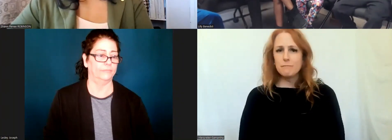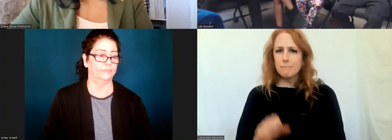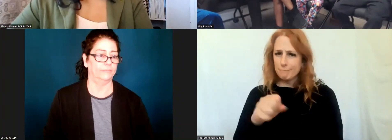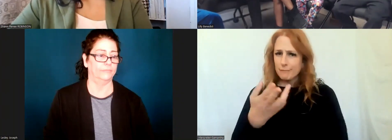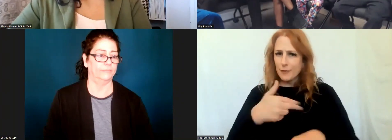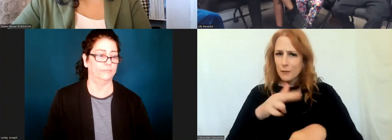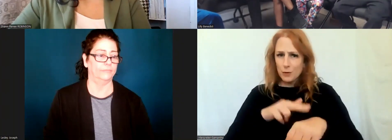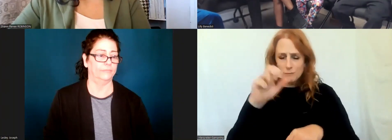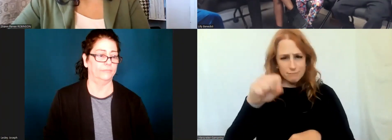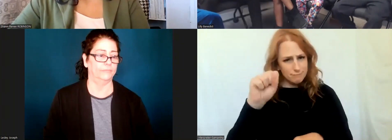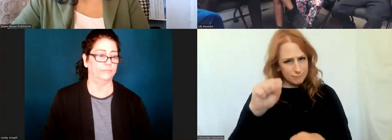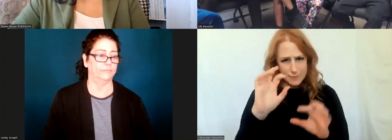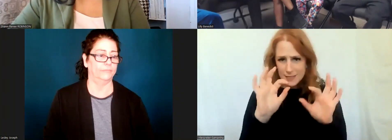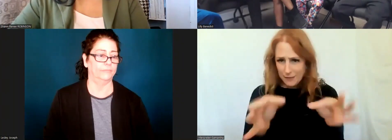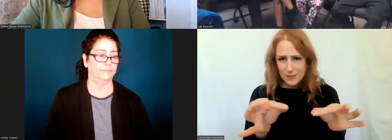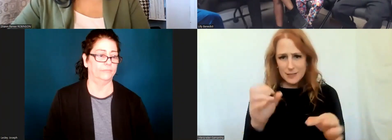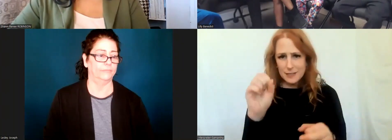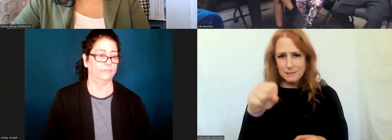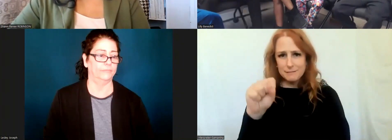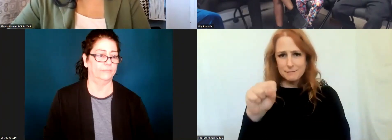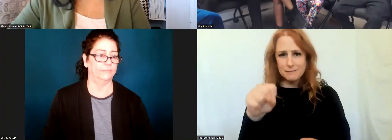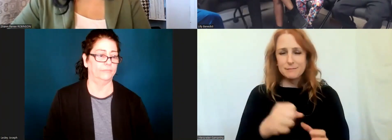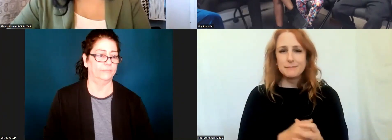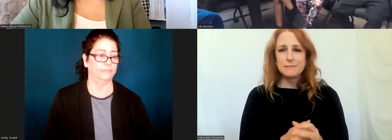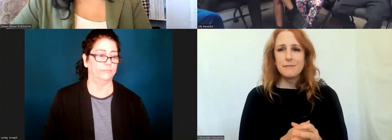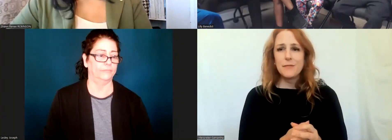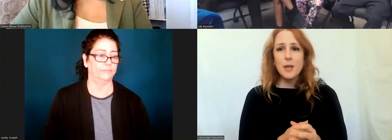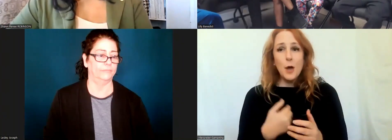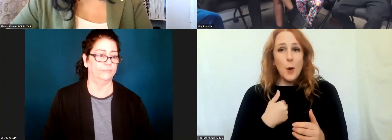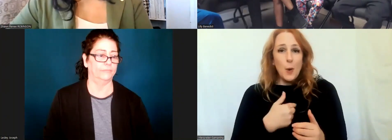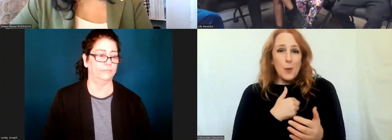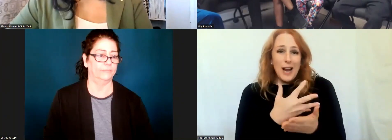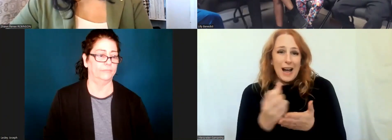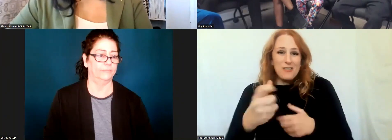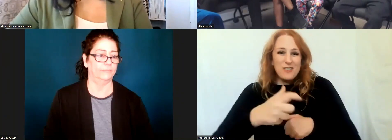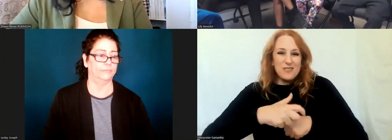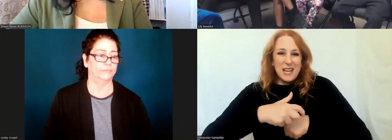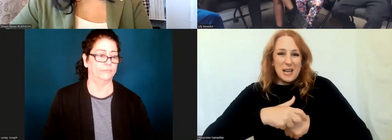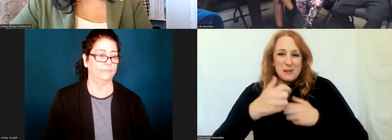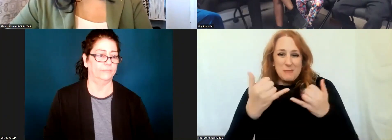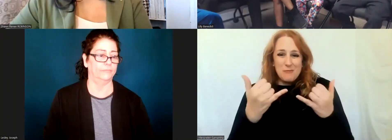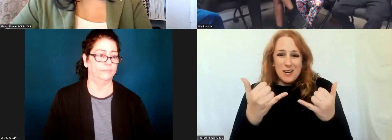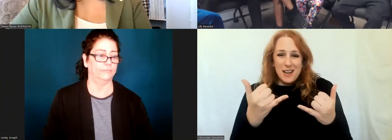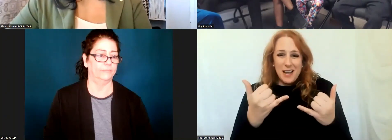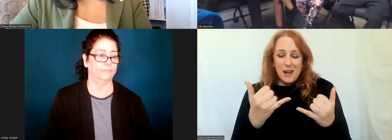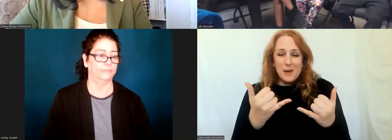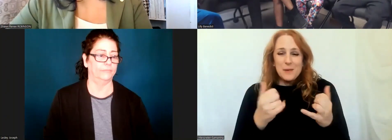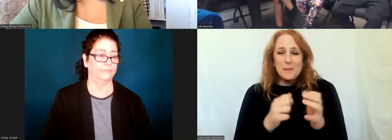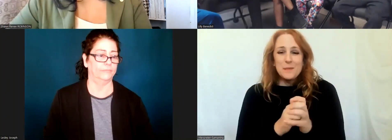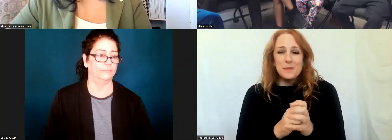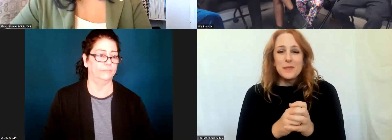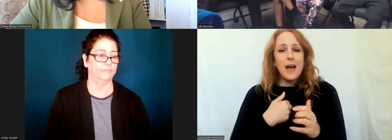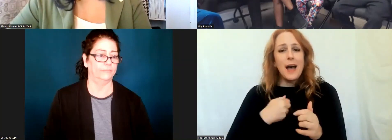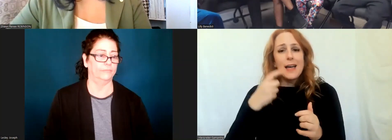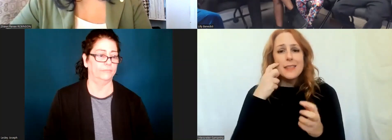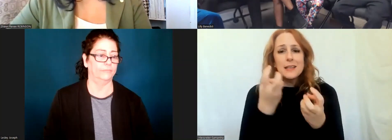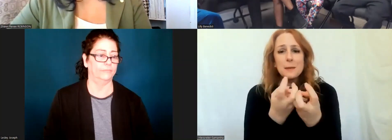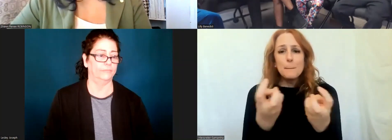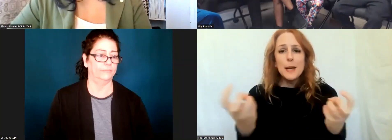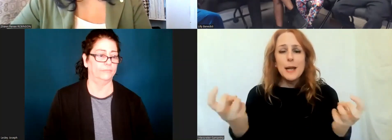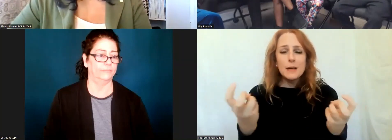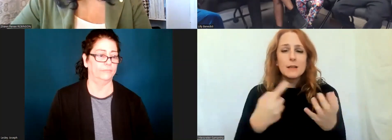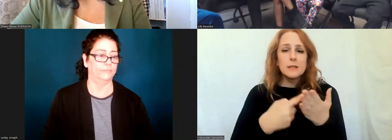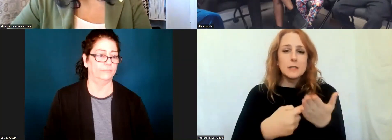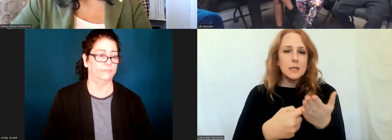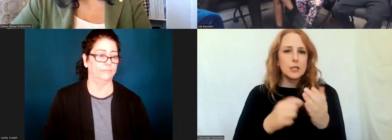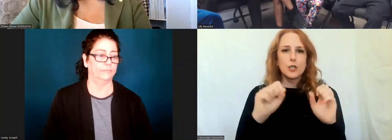Absolutely. Absolutely. We are out of time for today. I think this panel discussion can go on